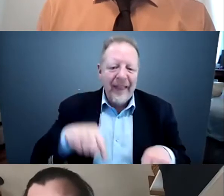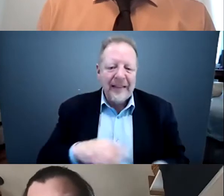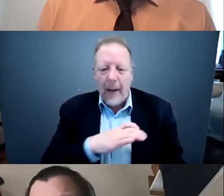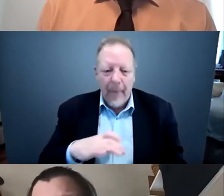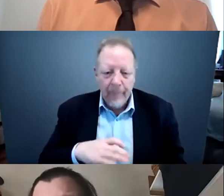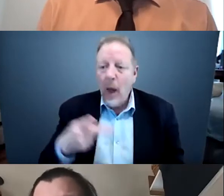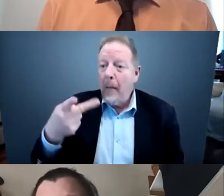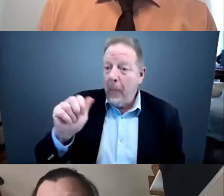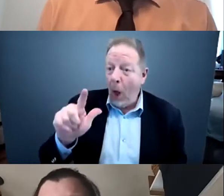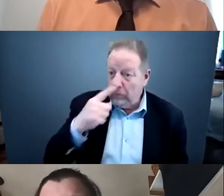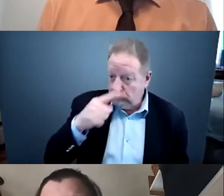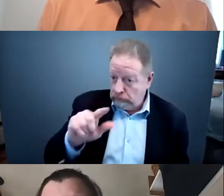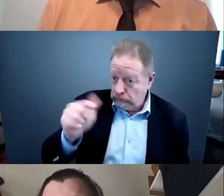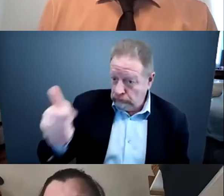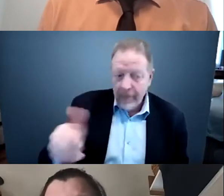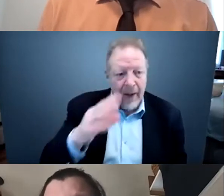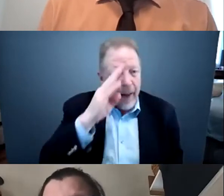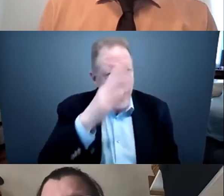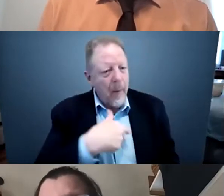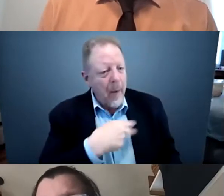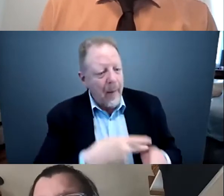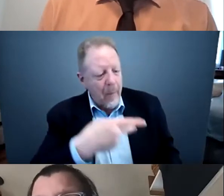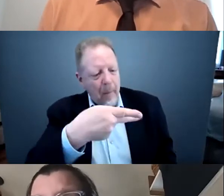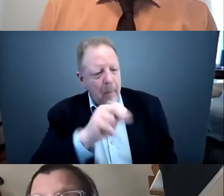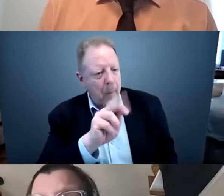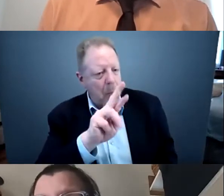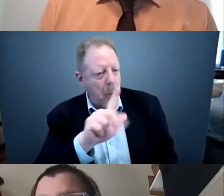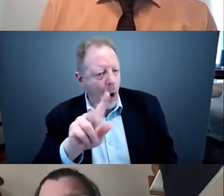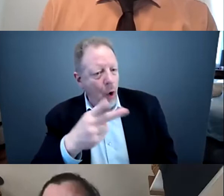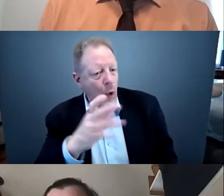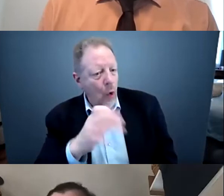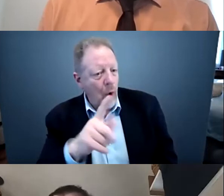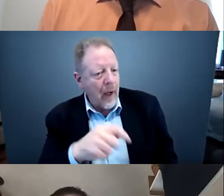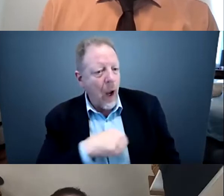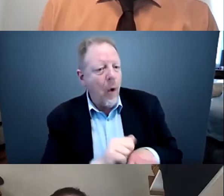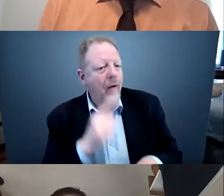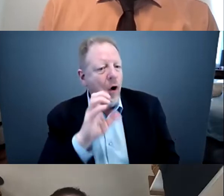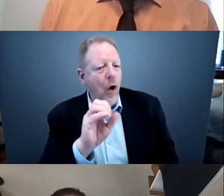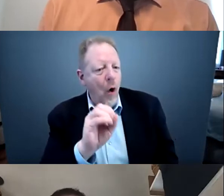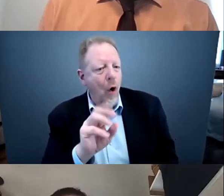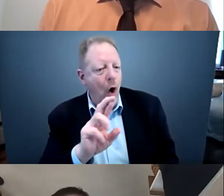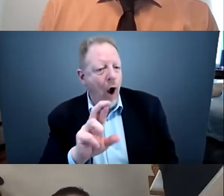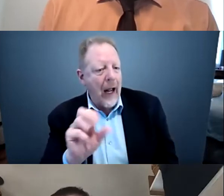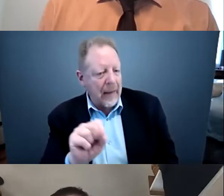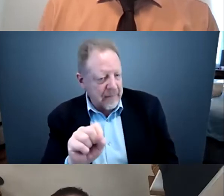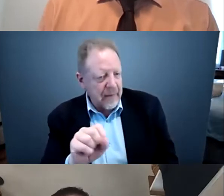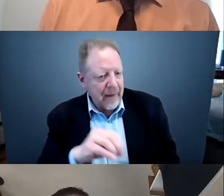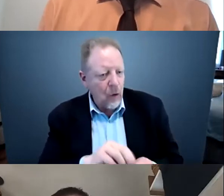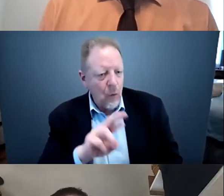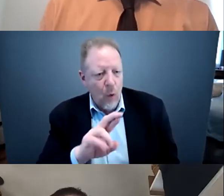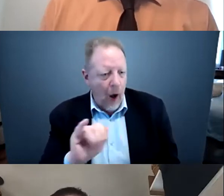Paul? My name is Paul Hewitt. I'm from the Office of Rehabilitation Services in Rhode